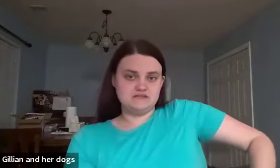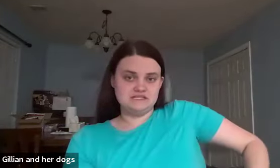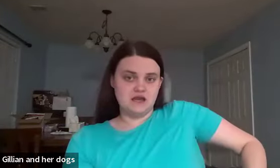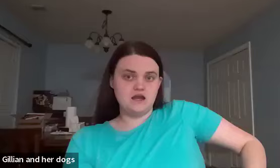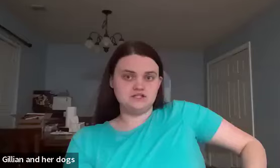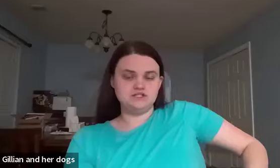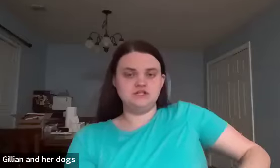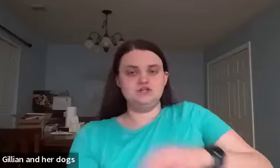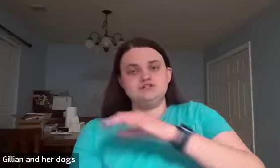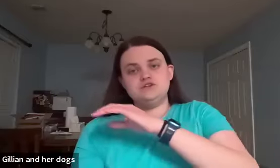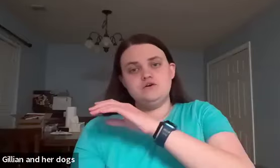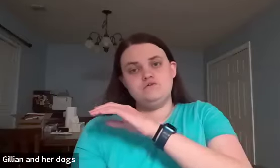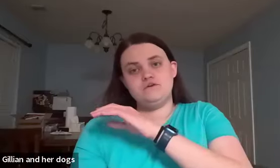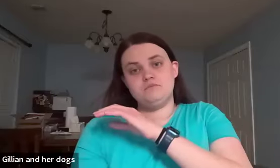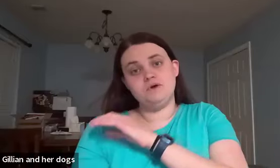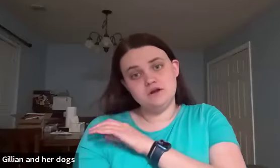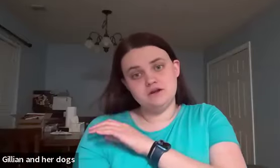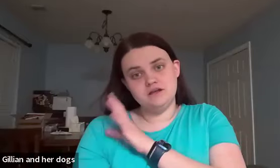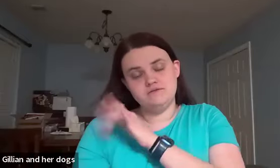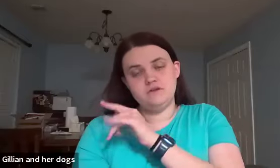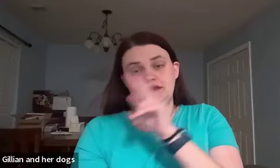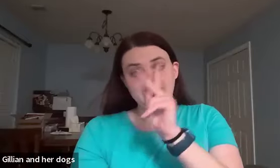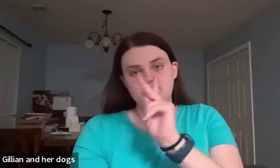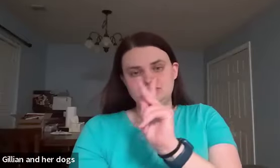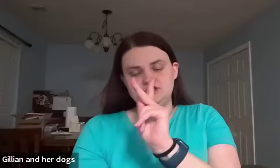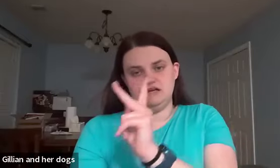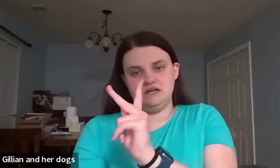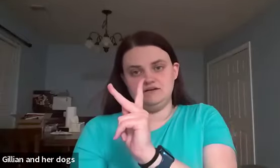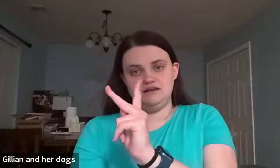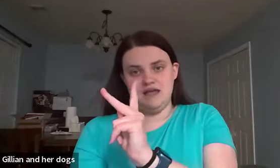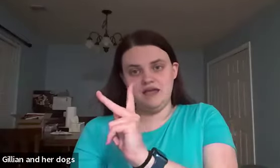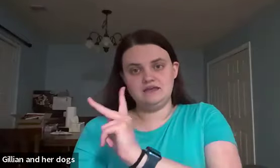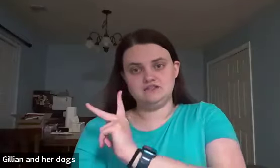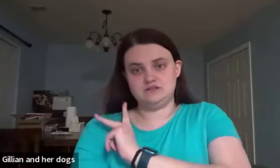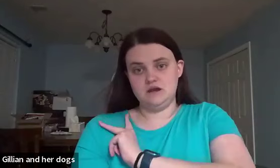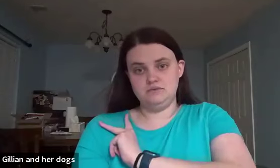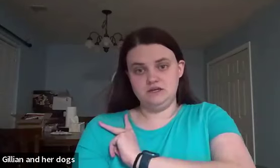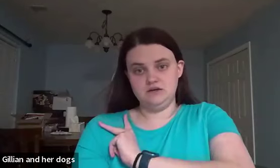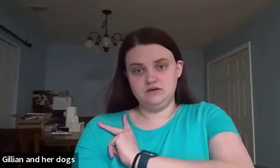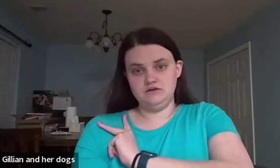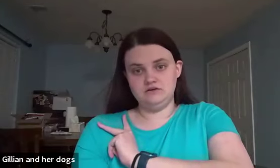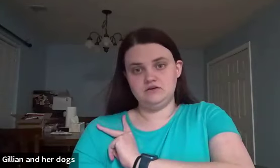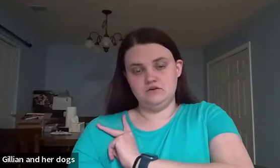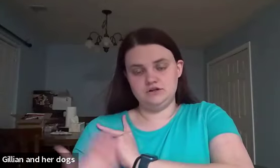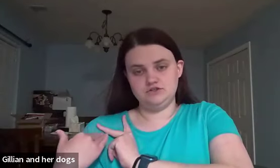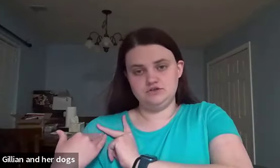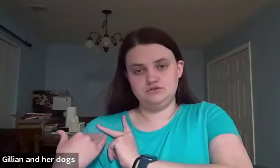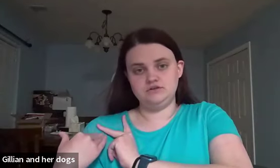of the sash. So for for like king, we'll just do king. K starts up here, across your